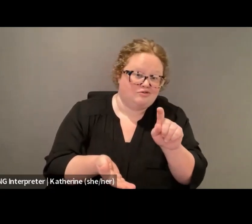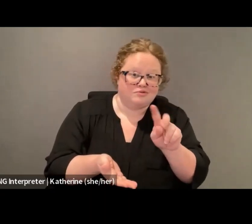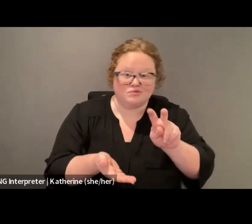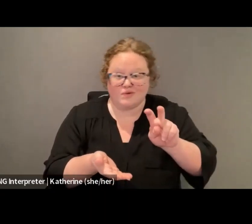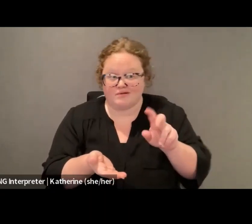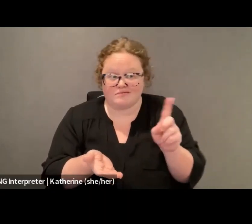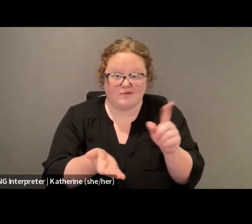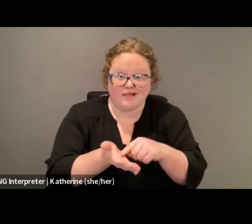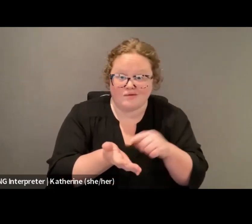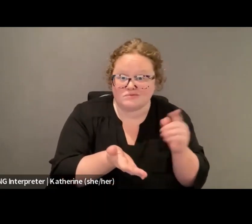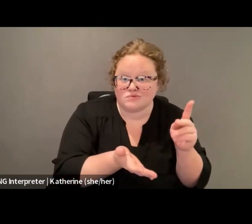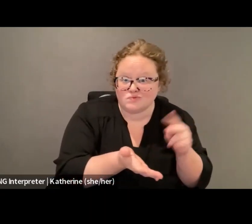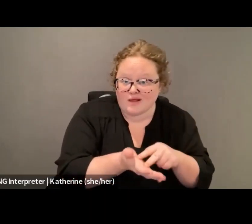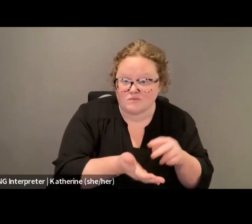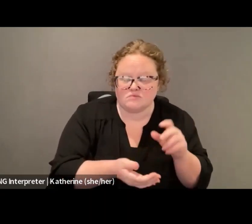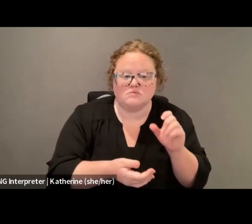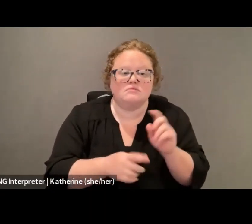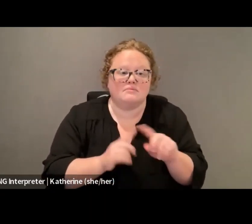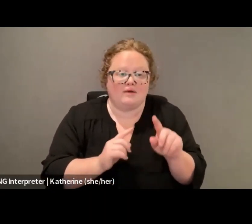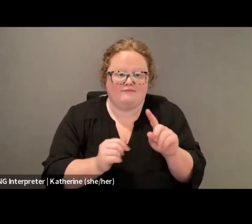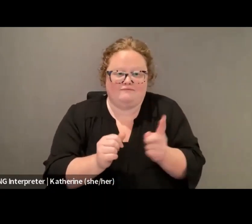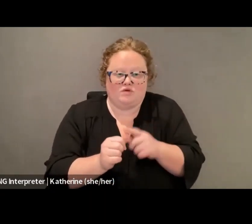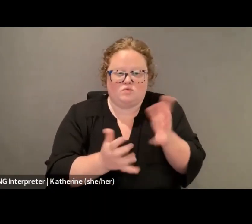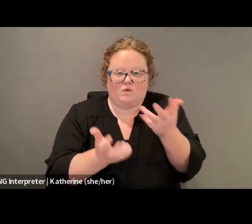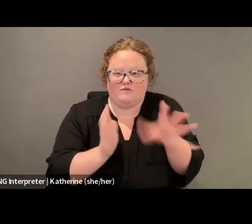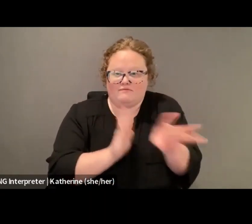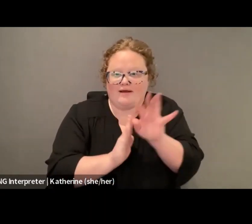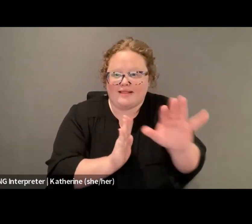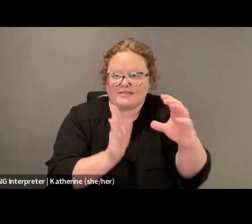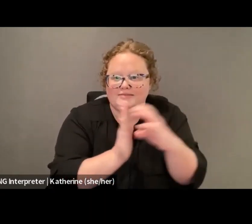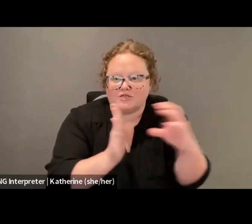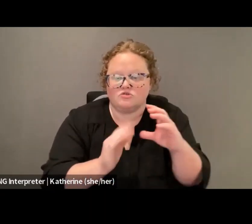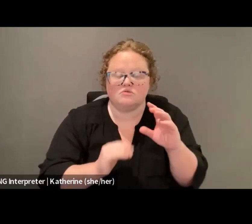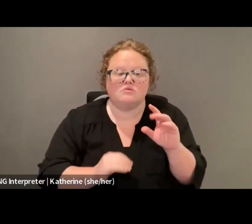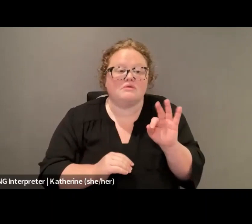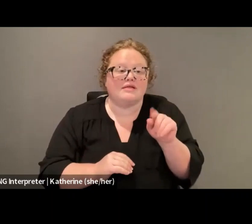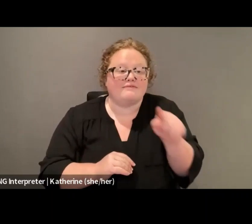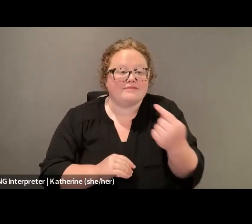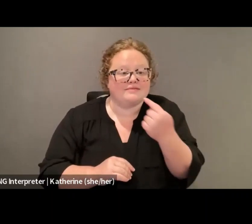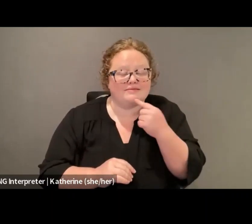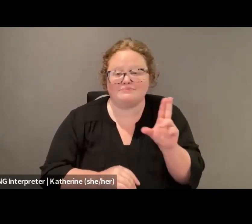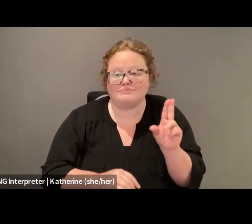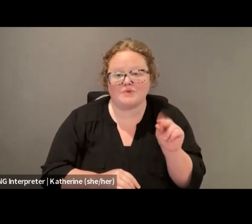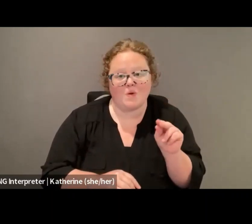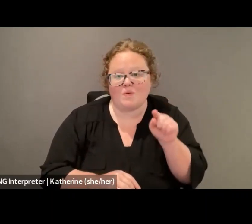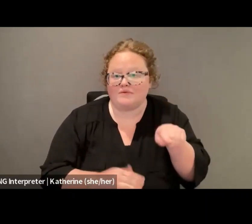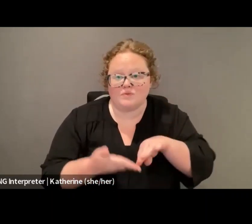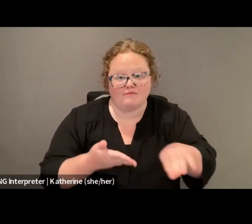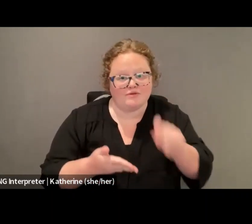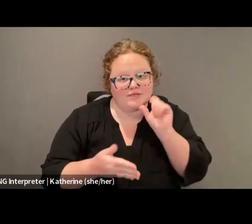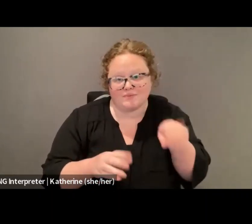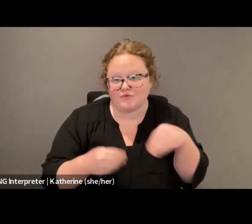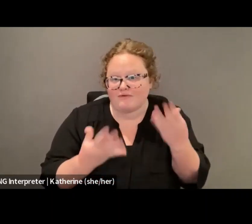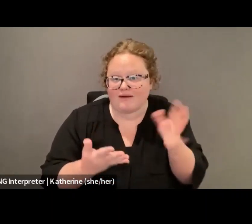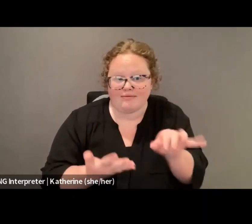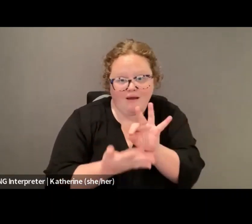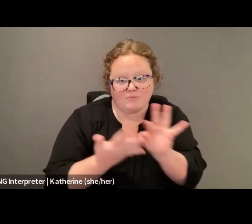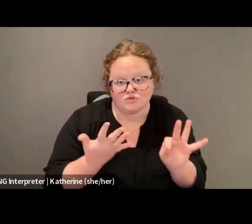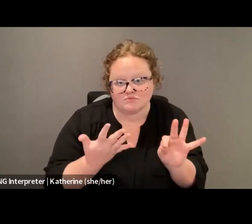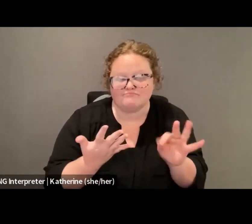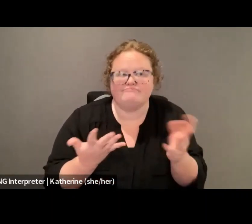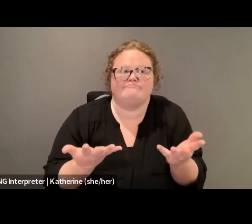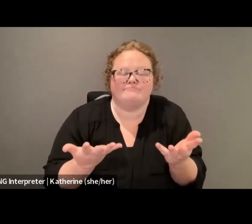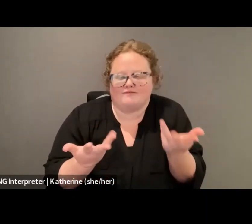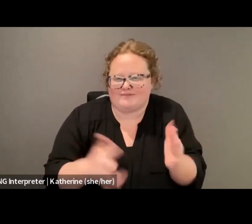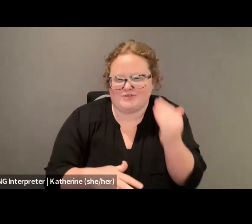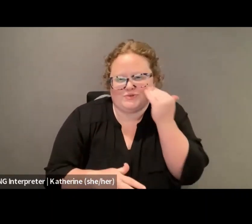going to see. And if the waiver says no, this waiver does not provide participant direction opportunities, that's all you need to know. Look no